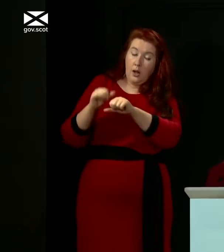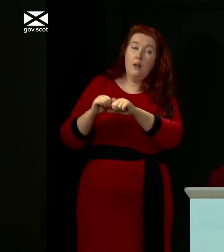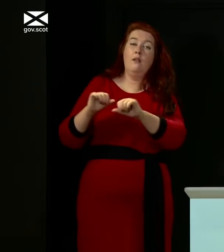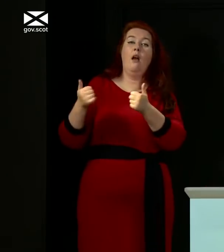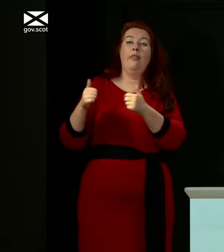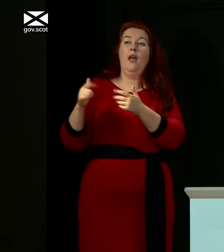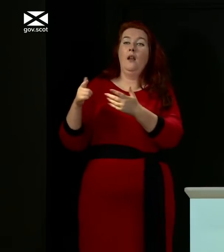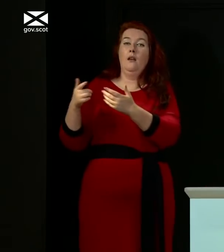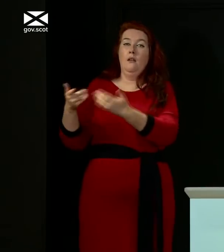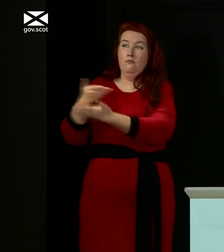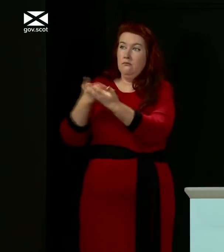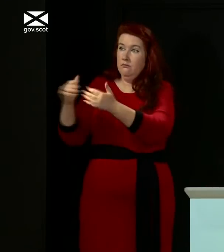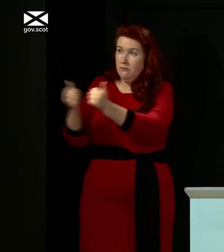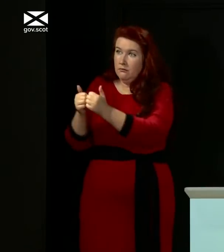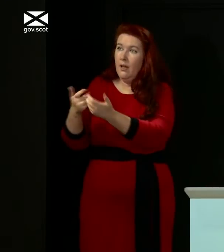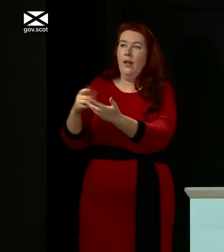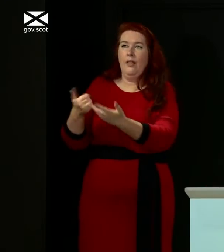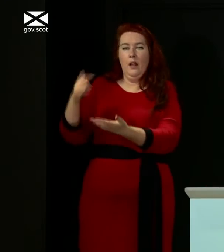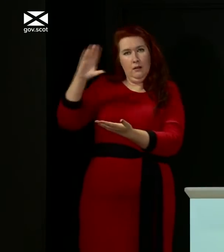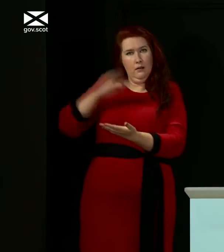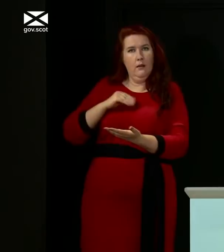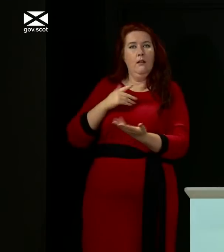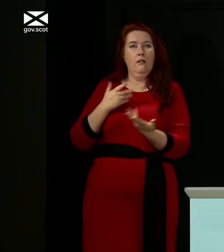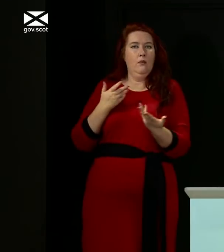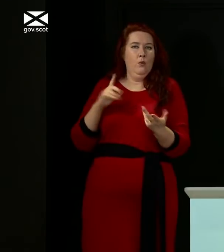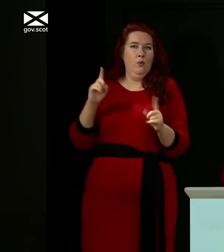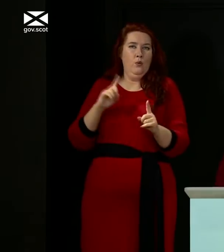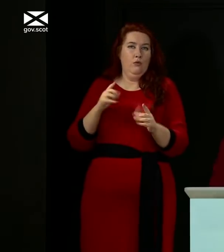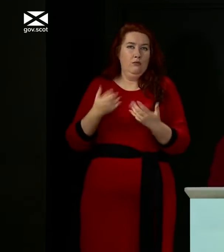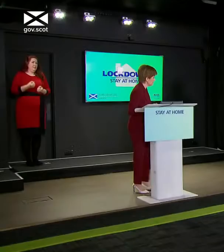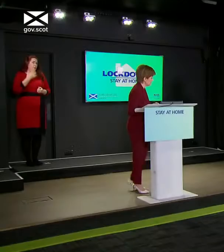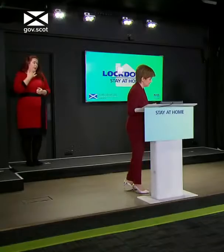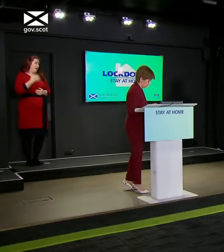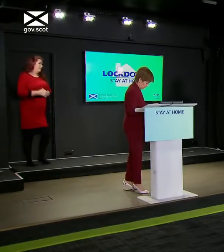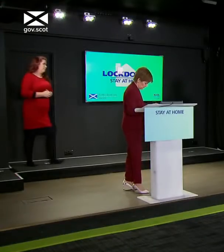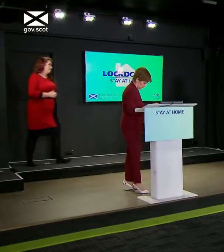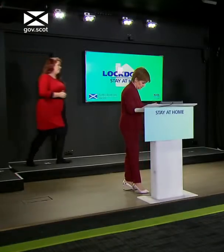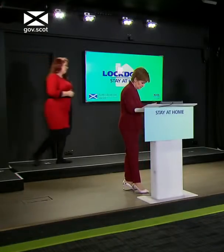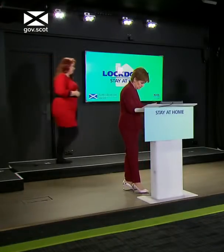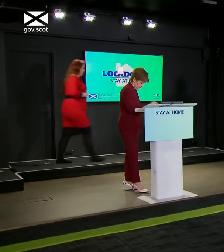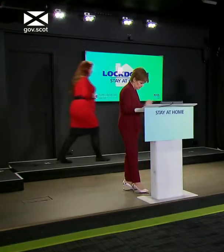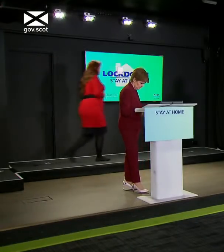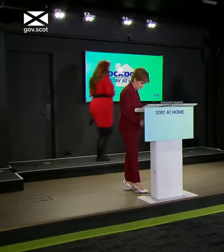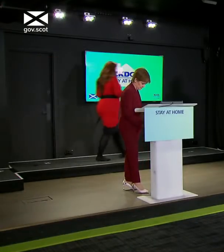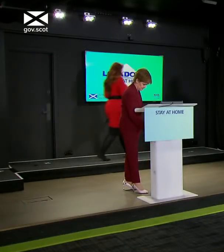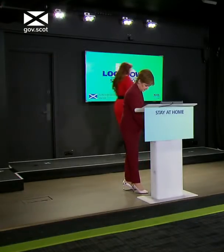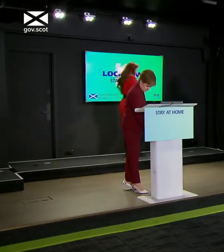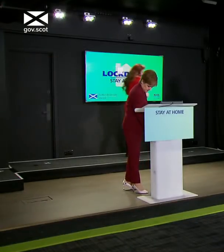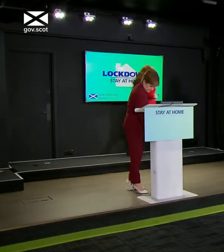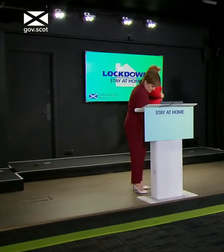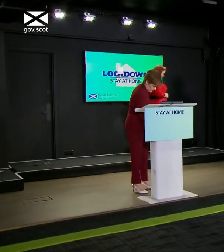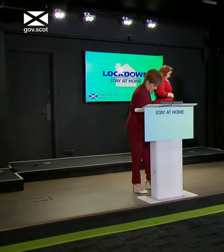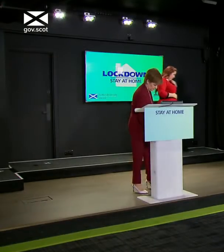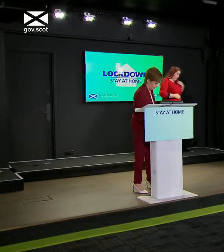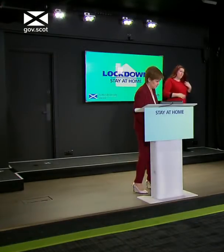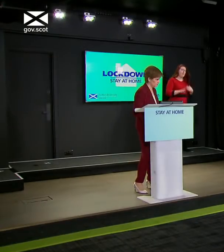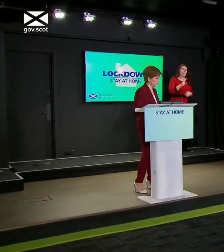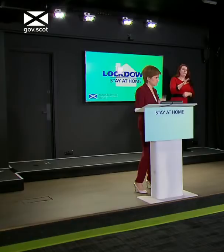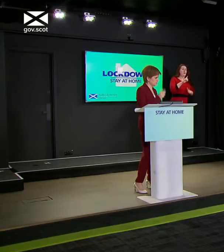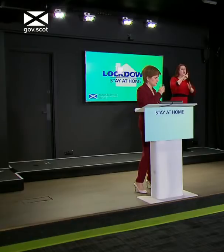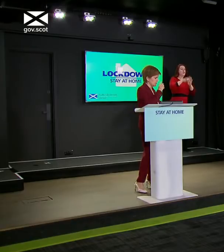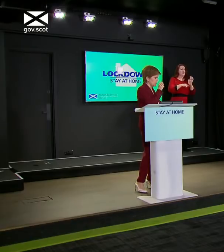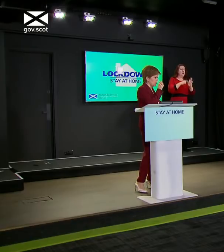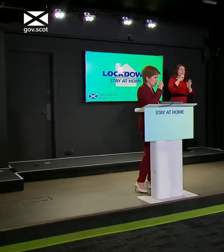to our planning assumptions about what we will receive and when. So the JCVI, for